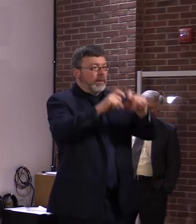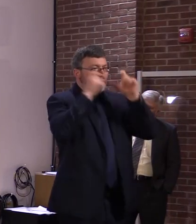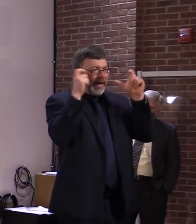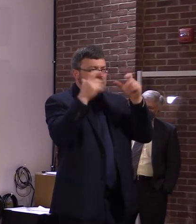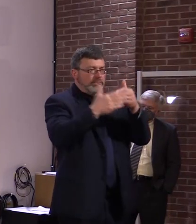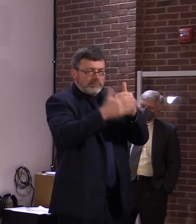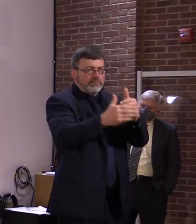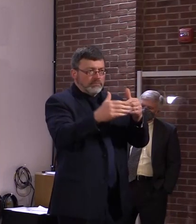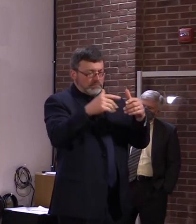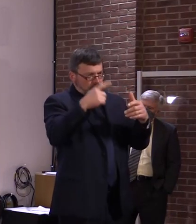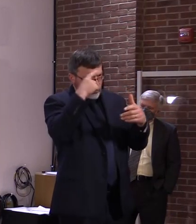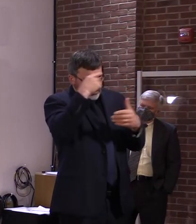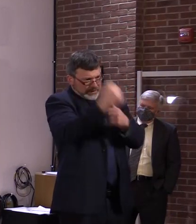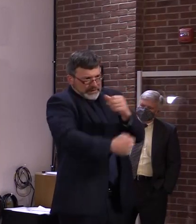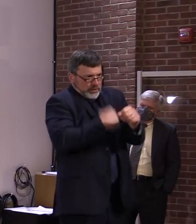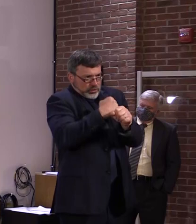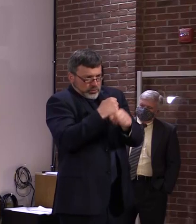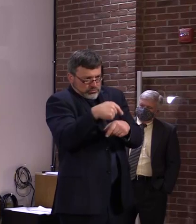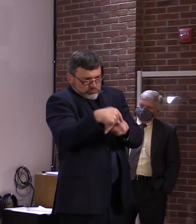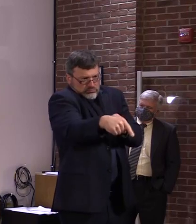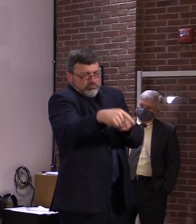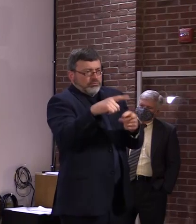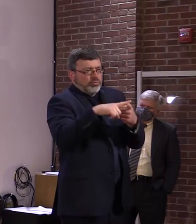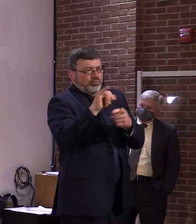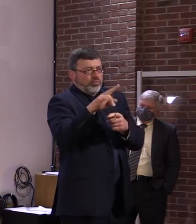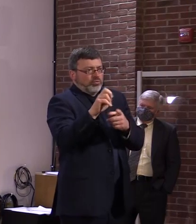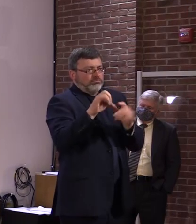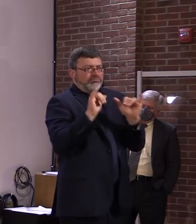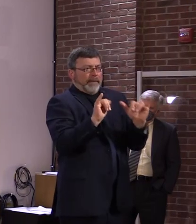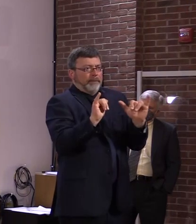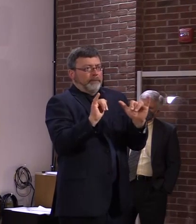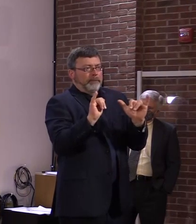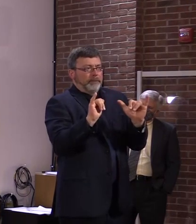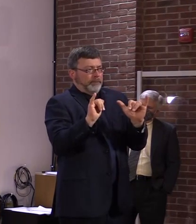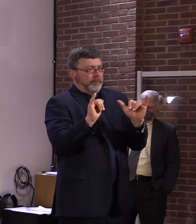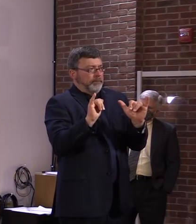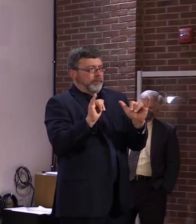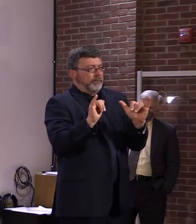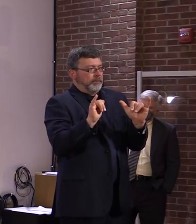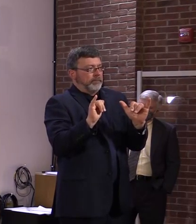And would that apply, say, staff during a